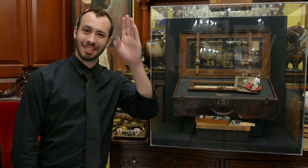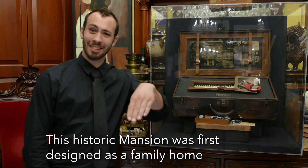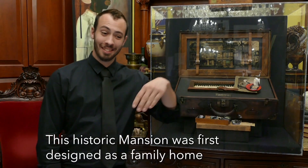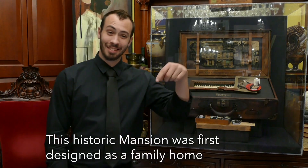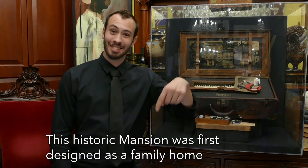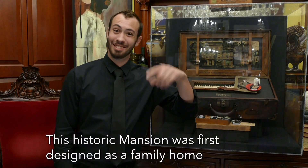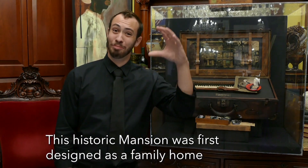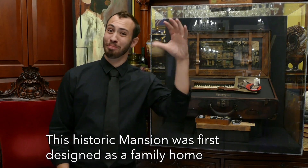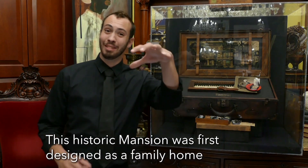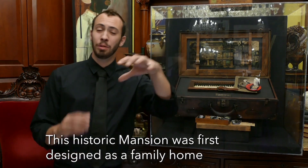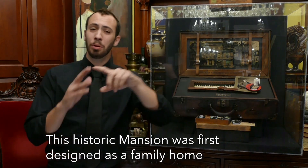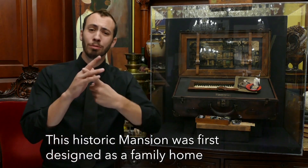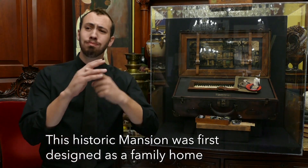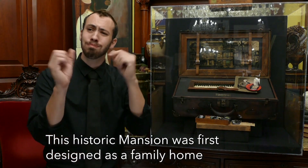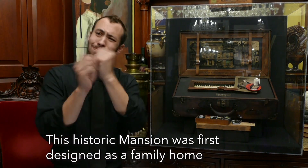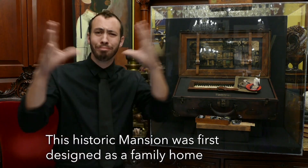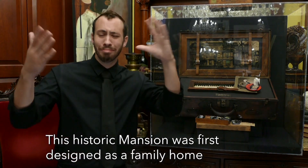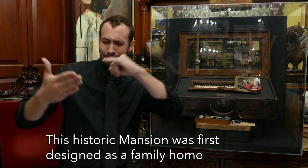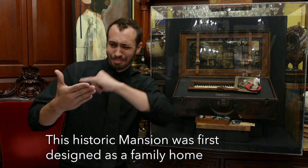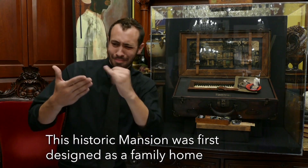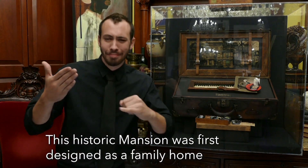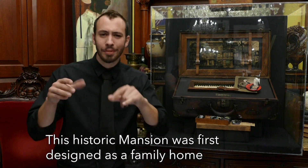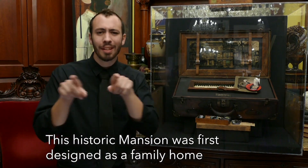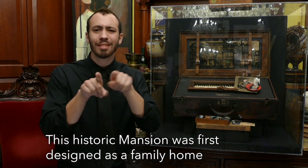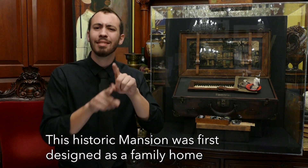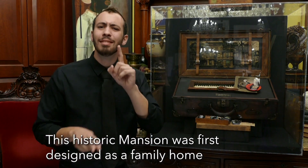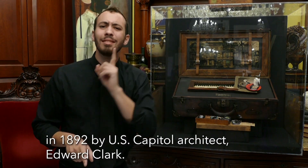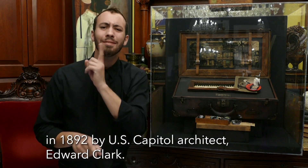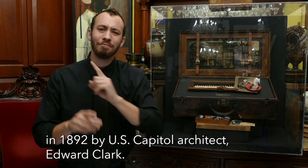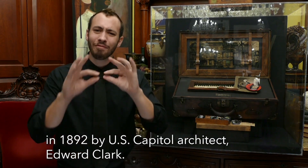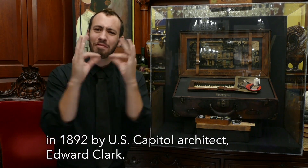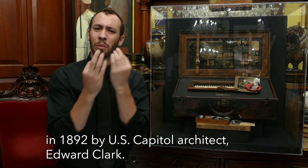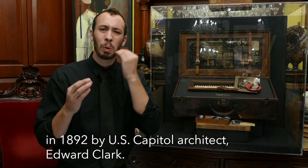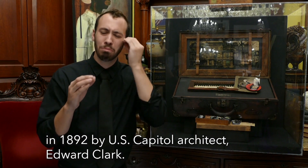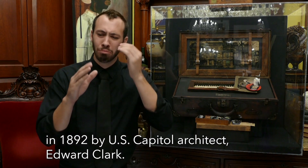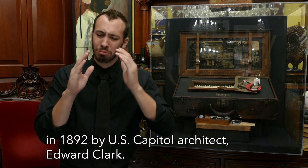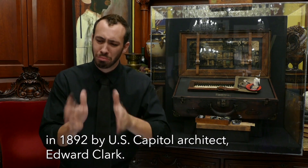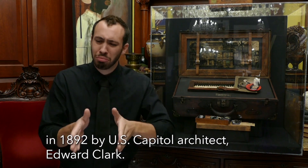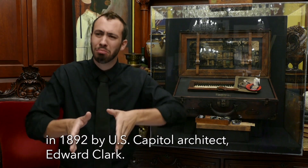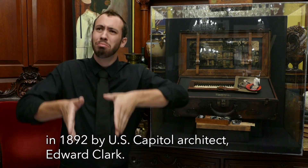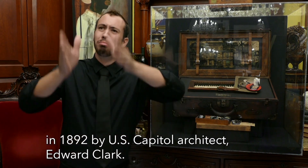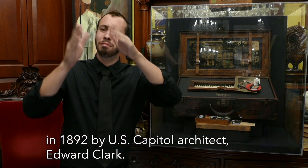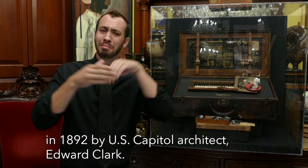This historic mansion was first designed as a family home in 1892 by U.S. Capitol architect Edward